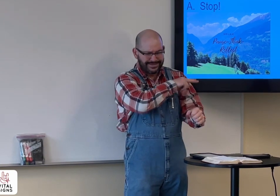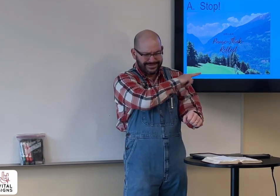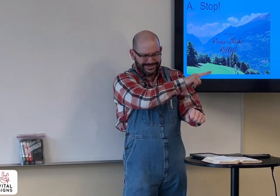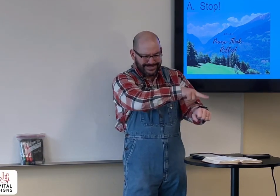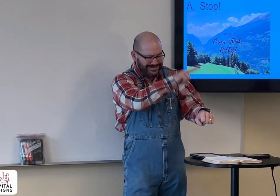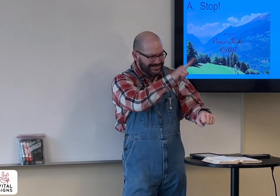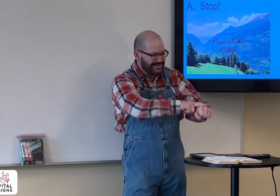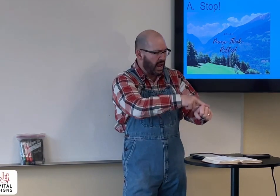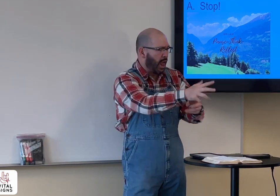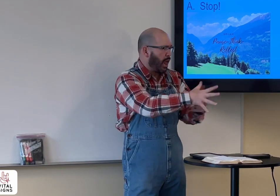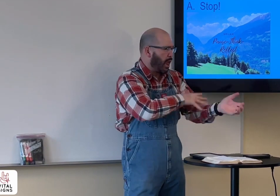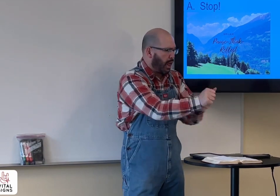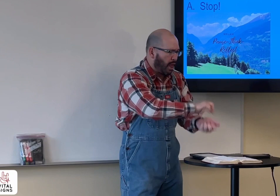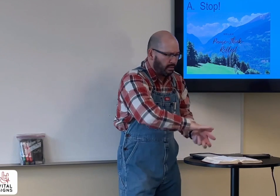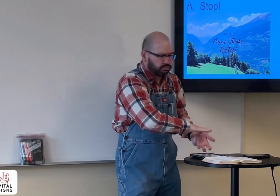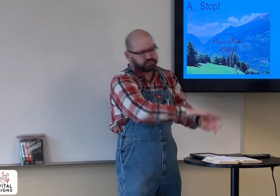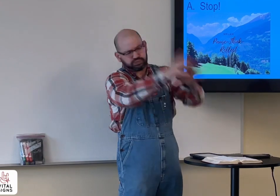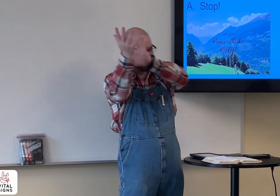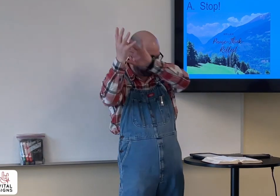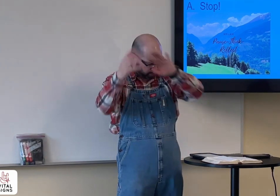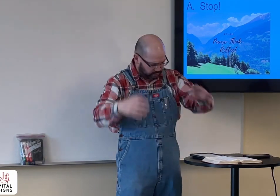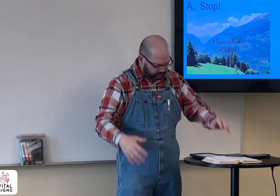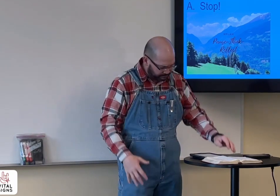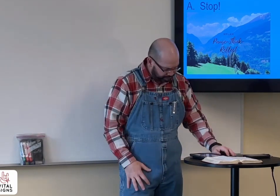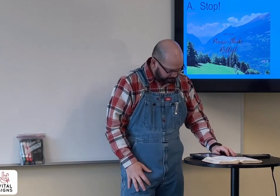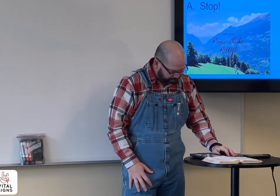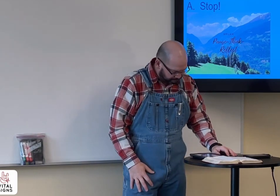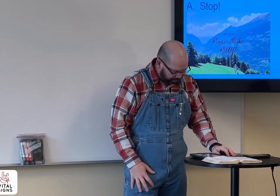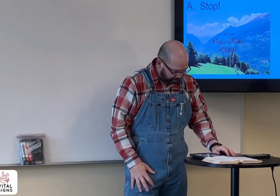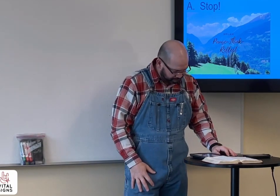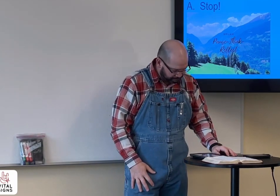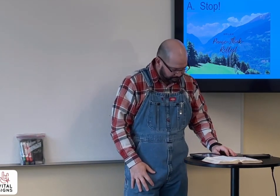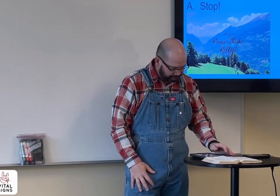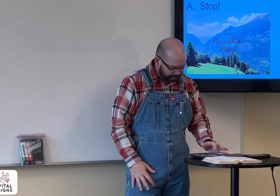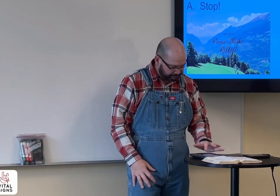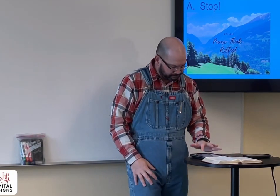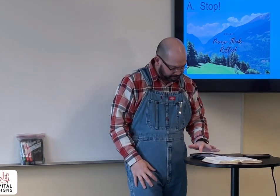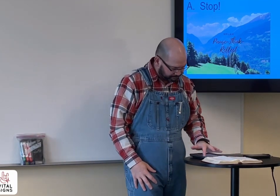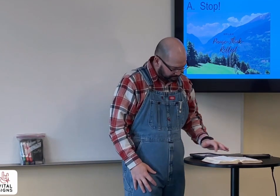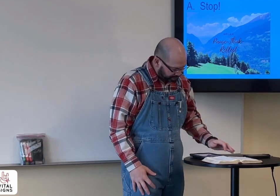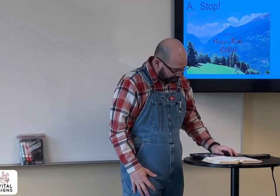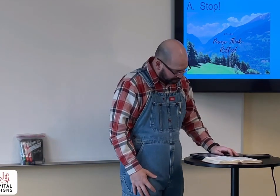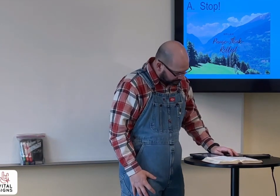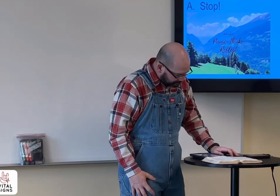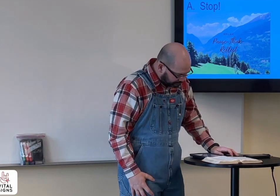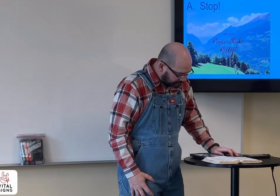It doesn't matter if there's natural disasters.